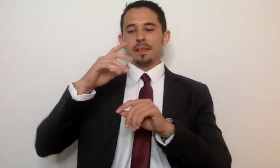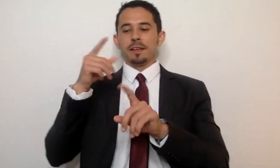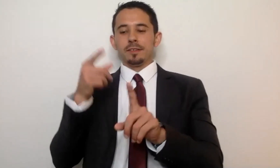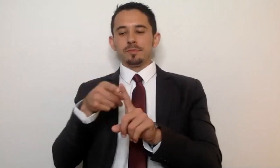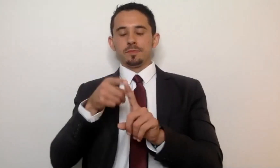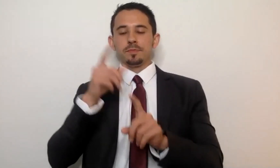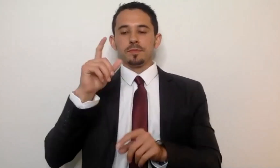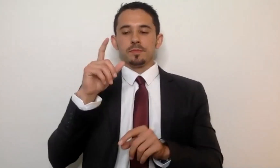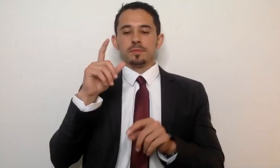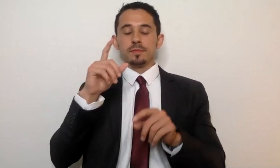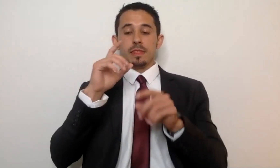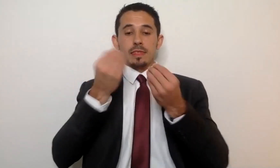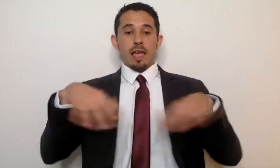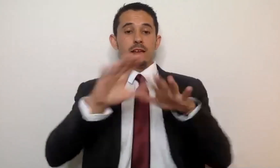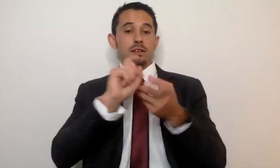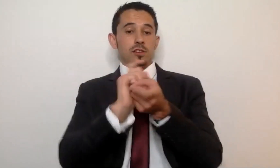on environmental science.